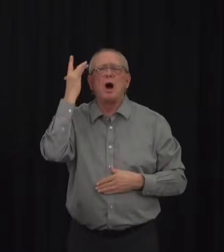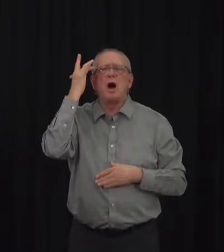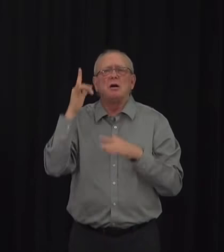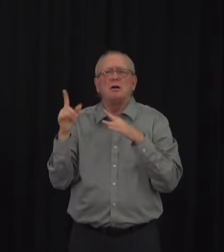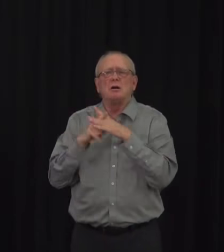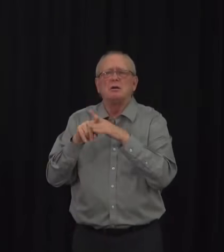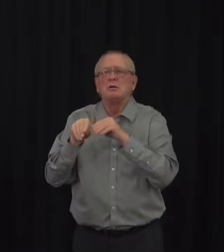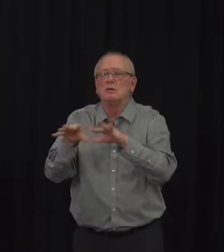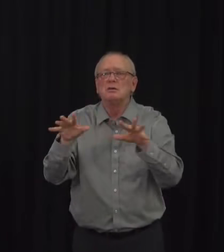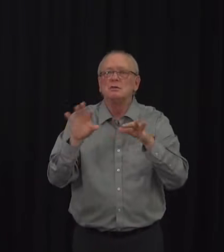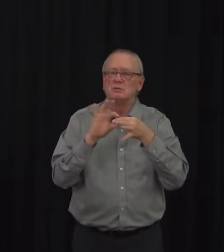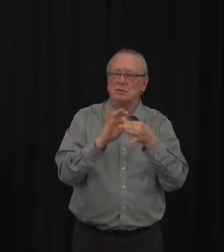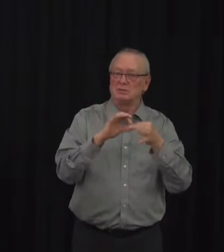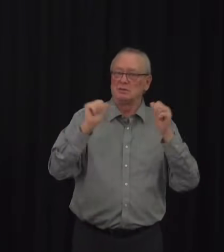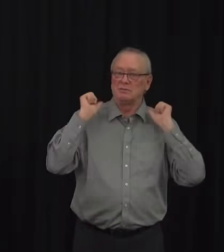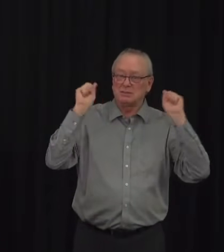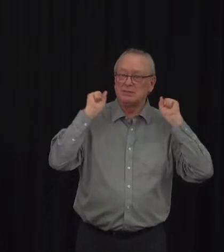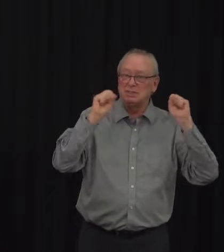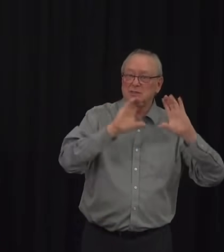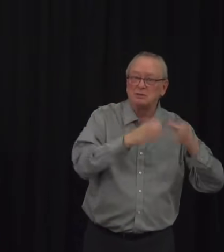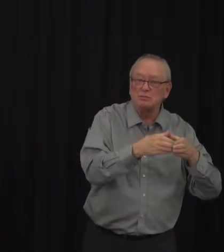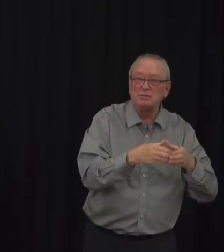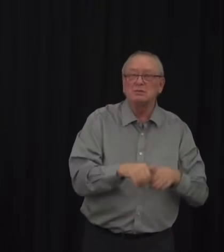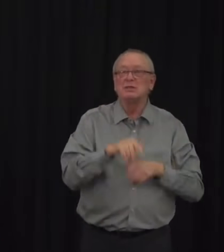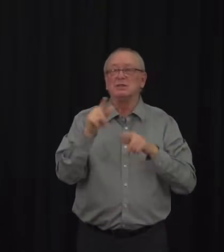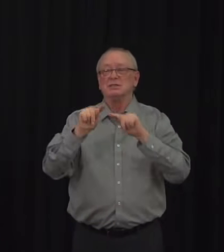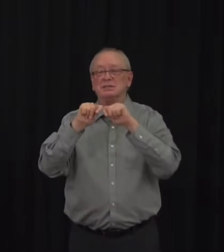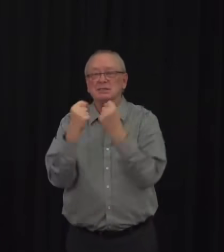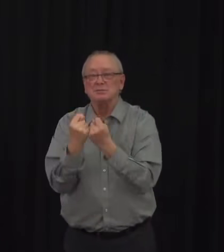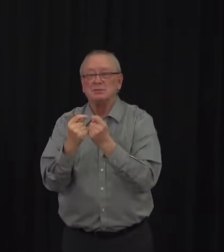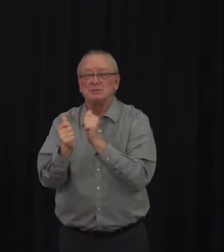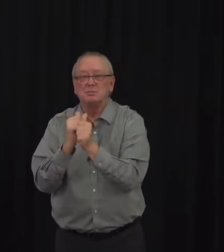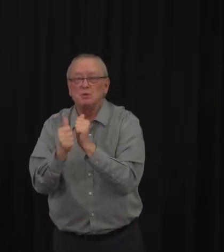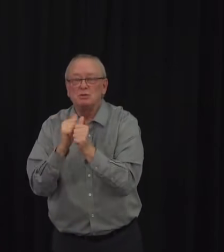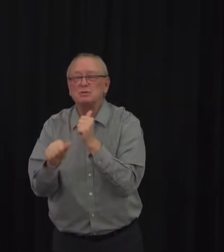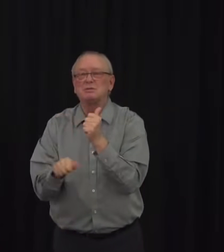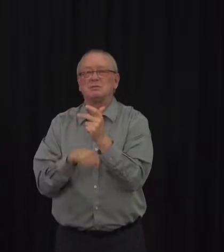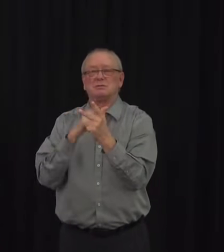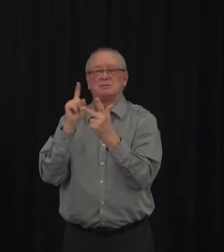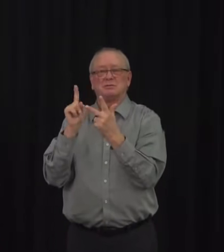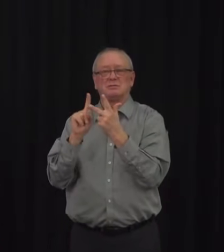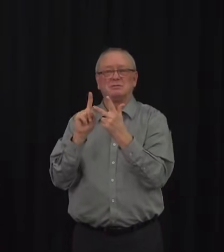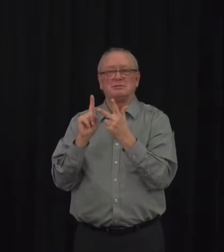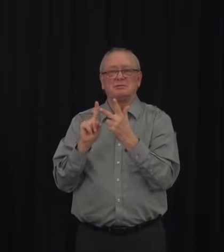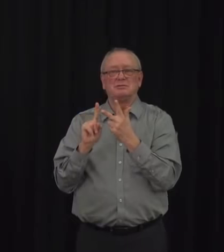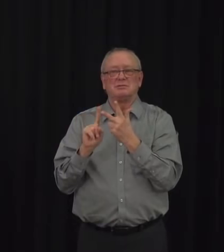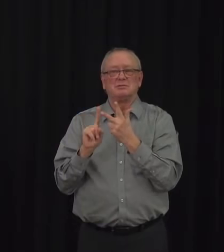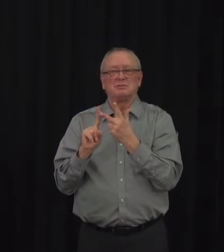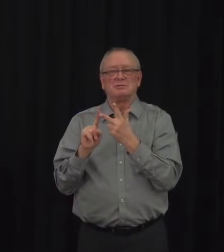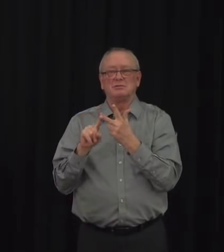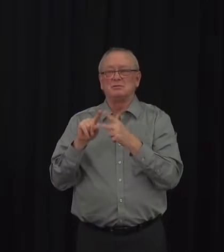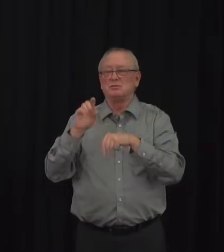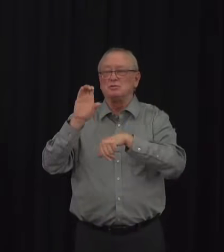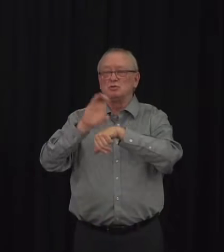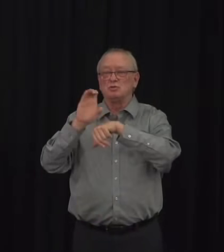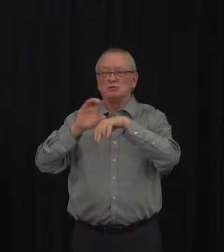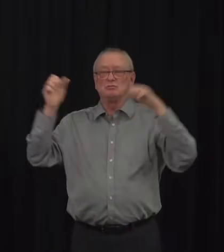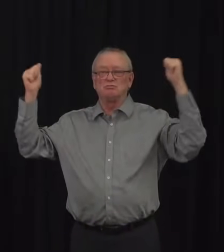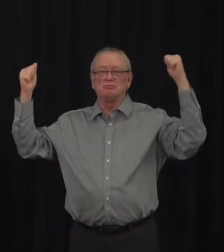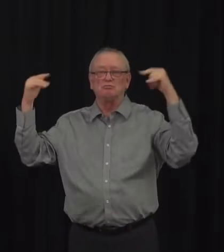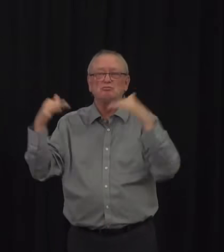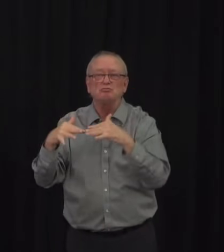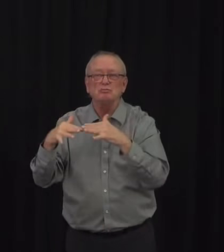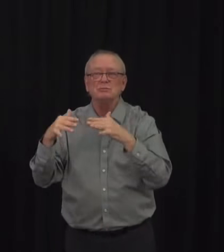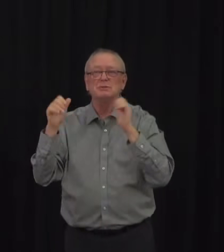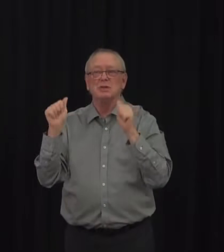for the team sports. For example, why worship services were asked to be 1/3, but it's voluntary. I'm wondering